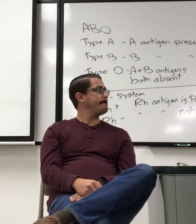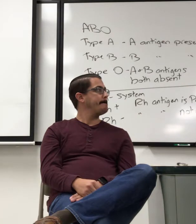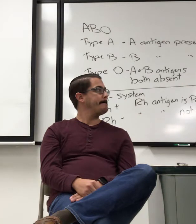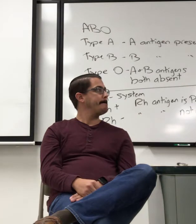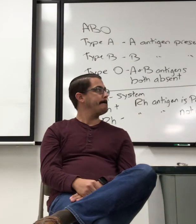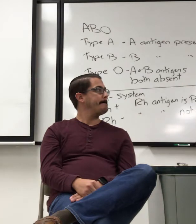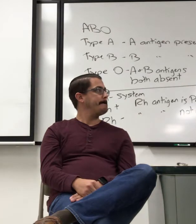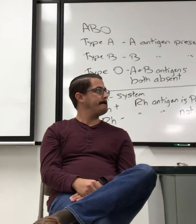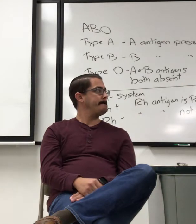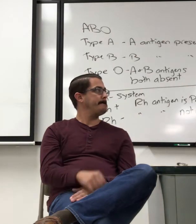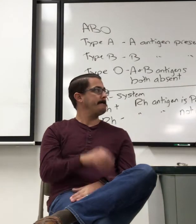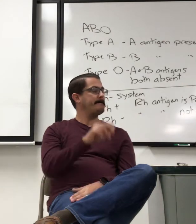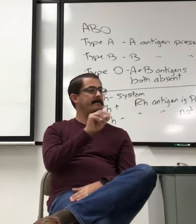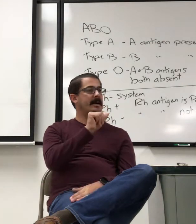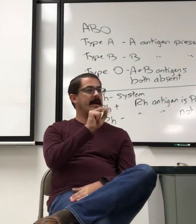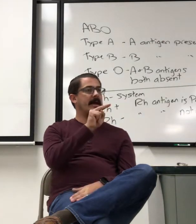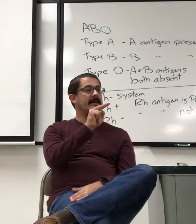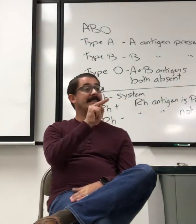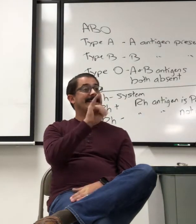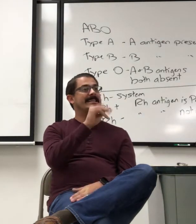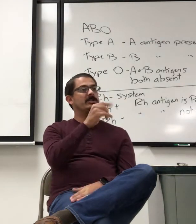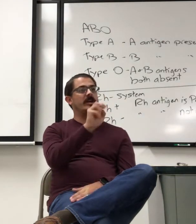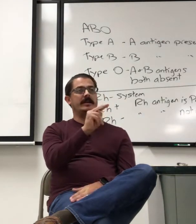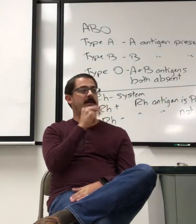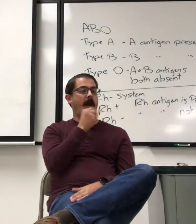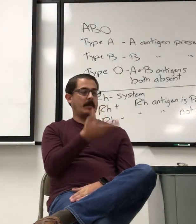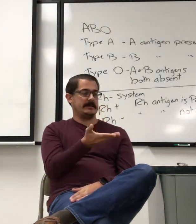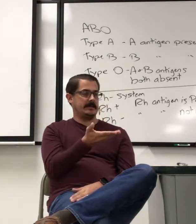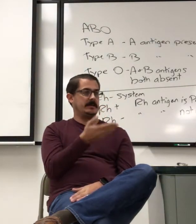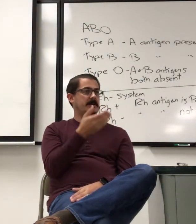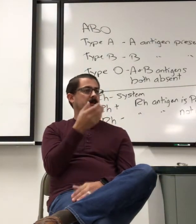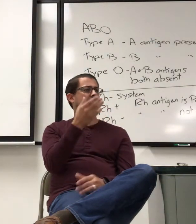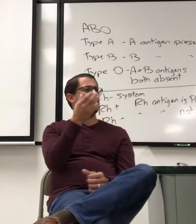So now how many antigens do you have to keep track of?